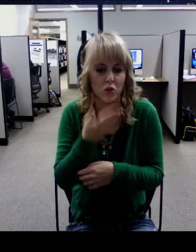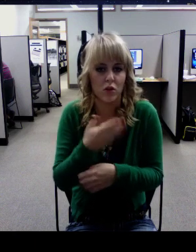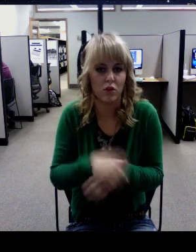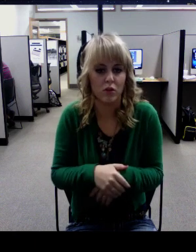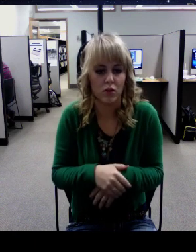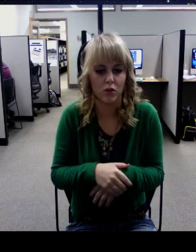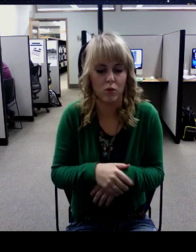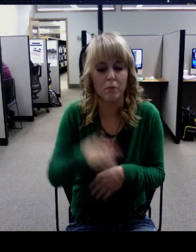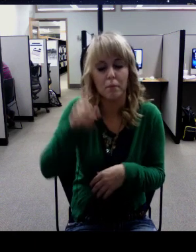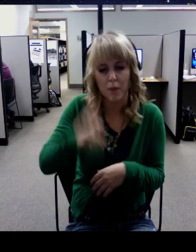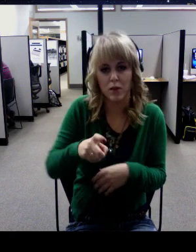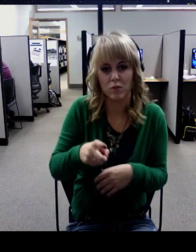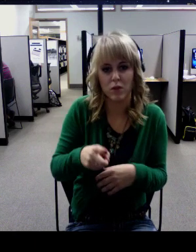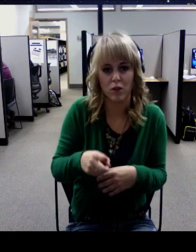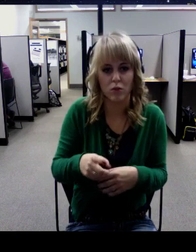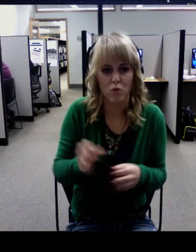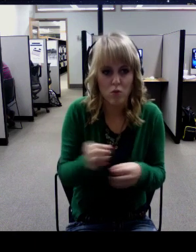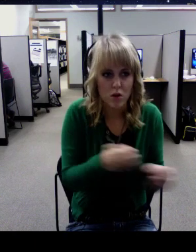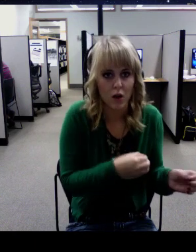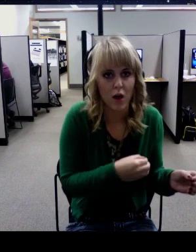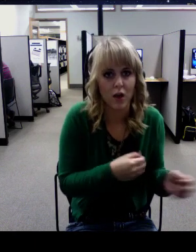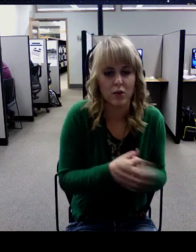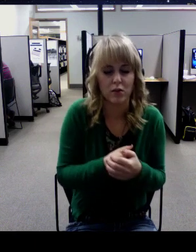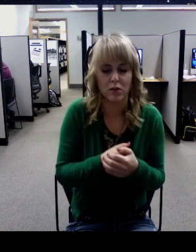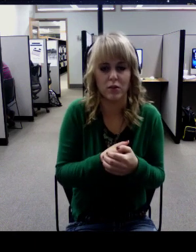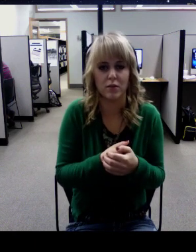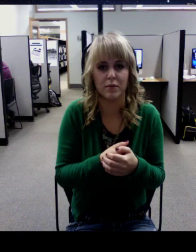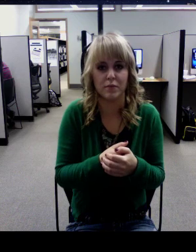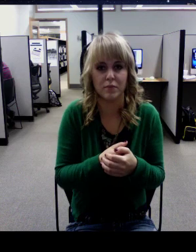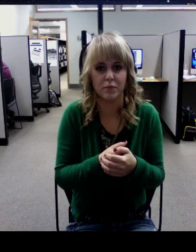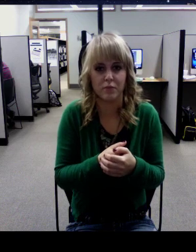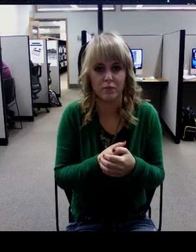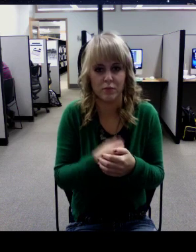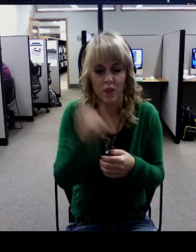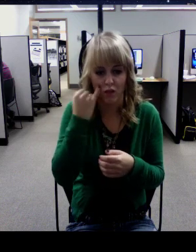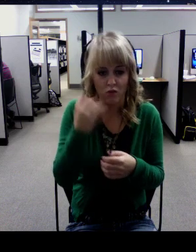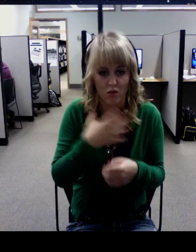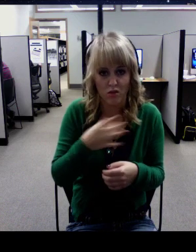and if you are, it might be something that you would want to look into as a career in the future.